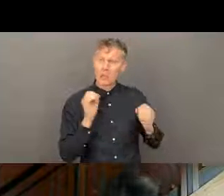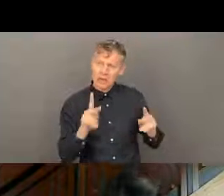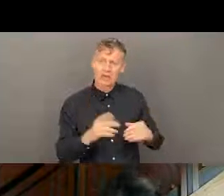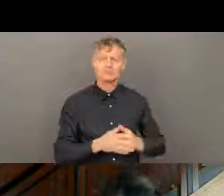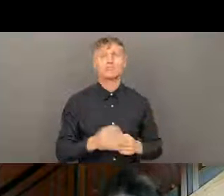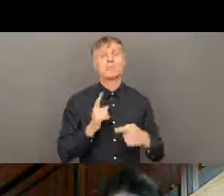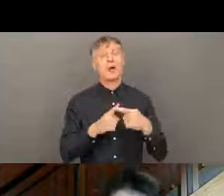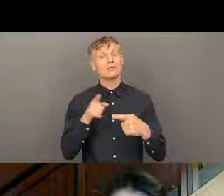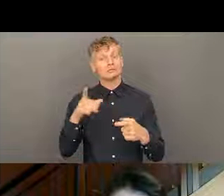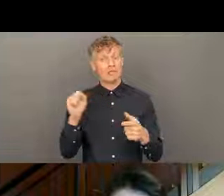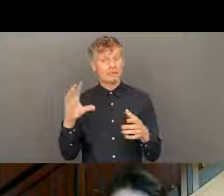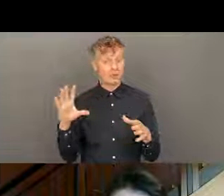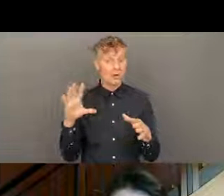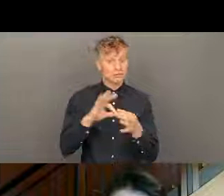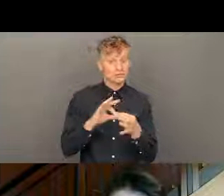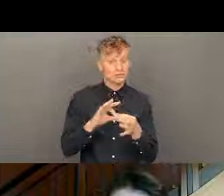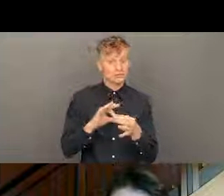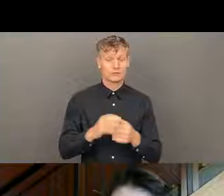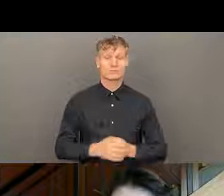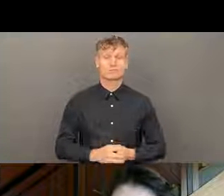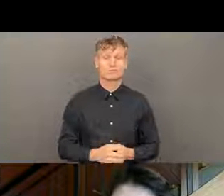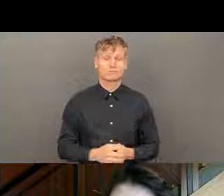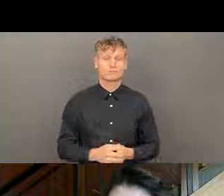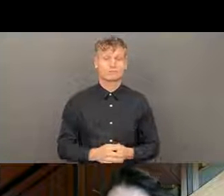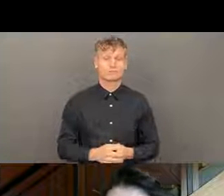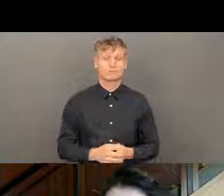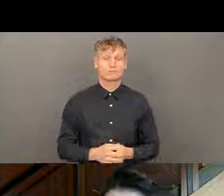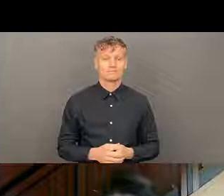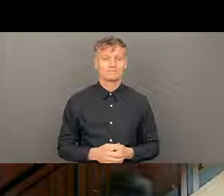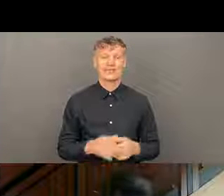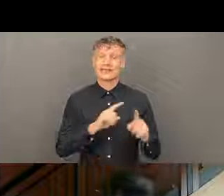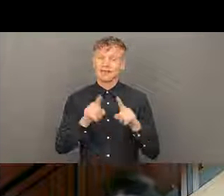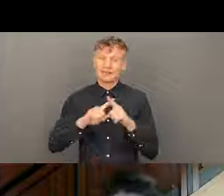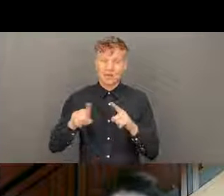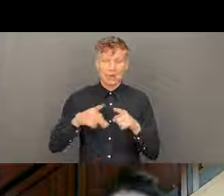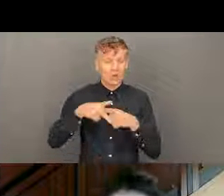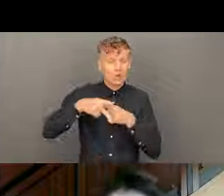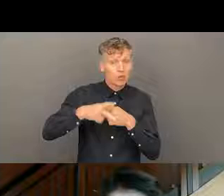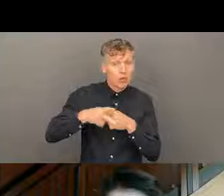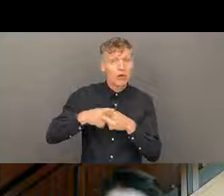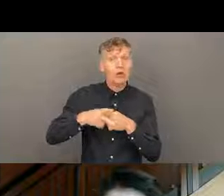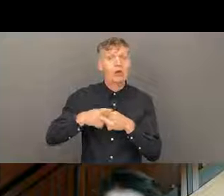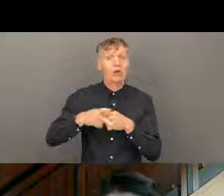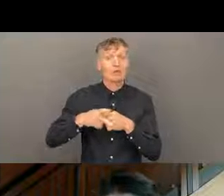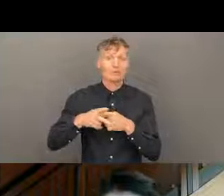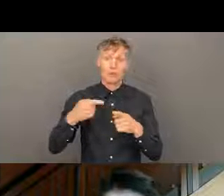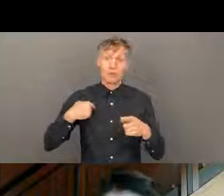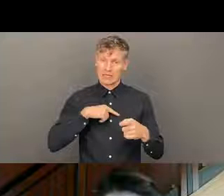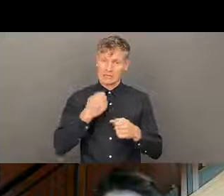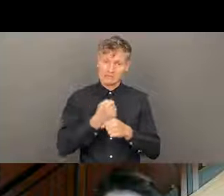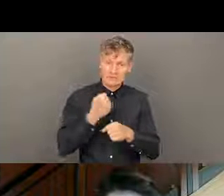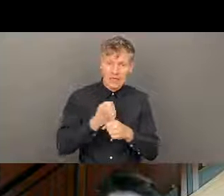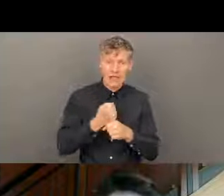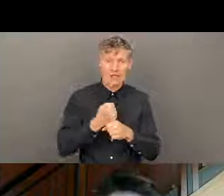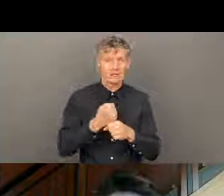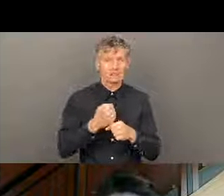participation, we share with her the association's tools, and we created for her a dedicated